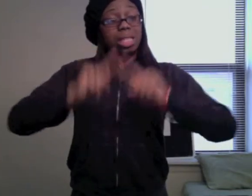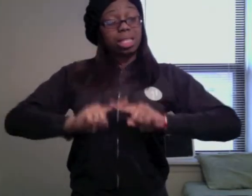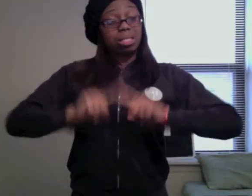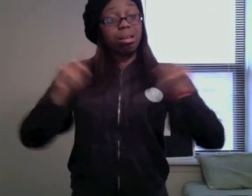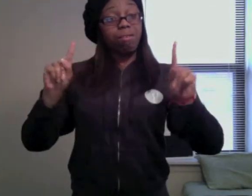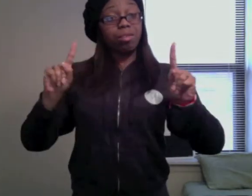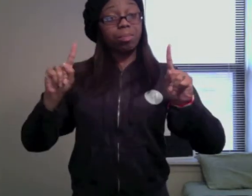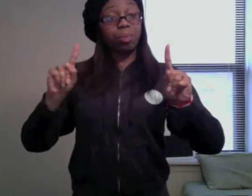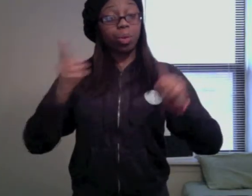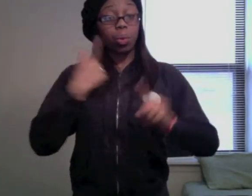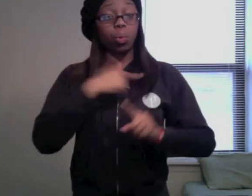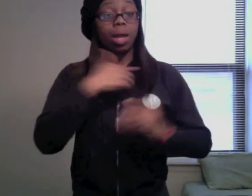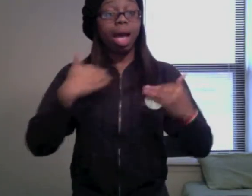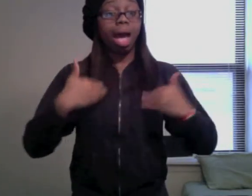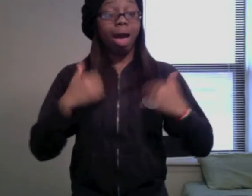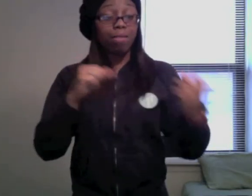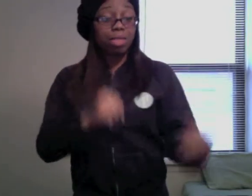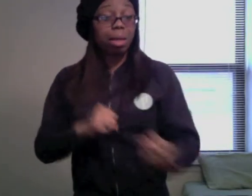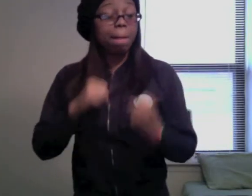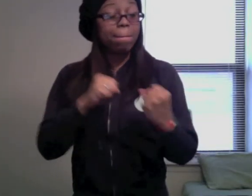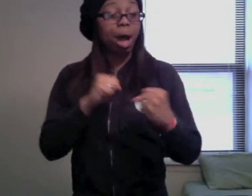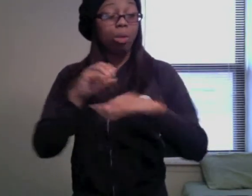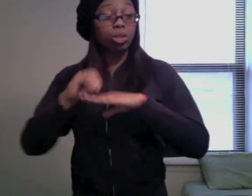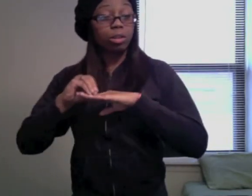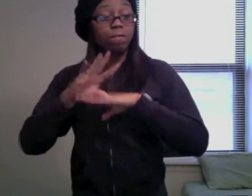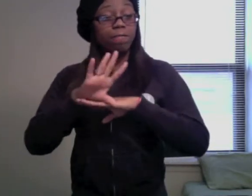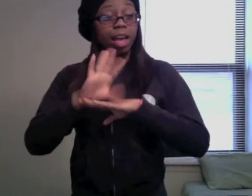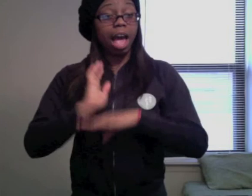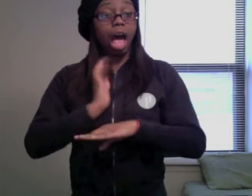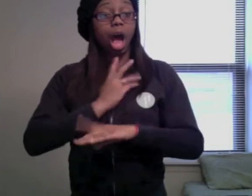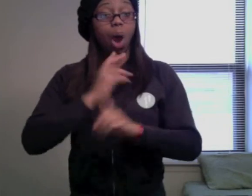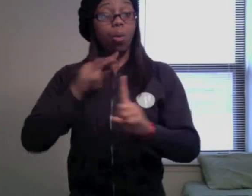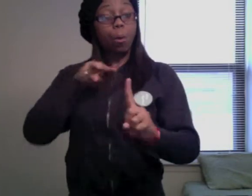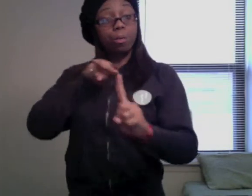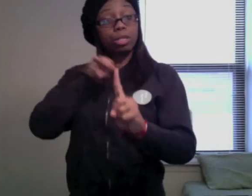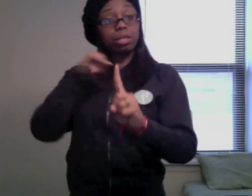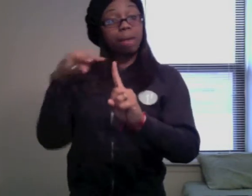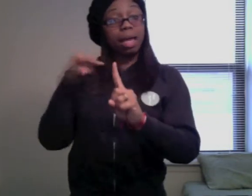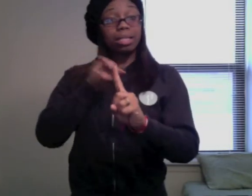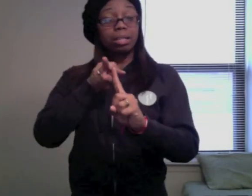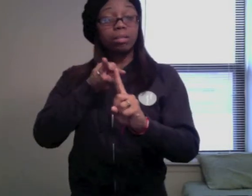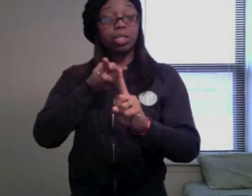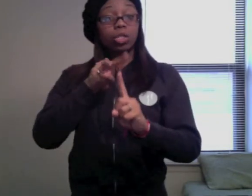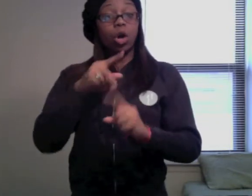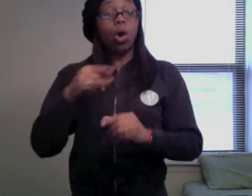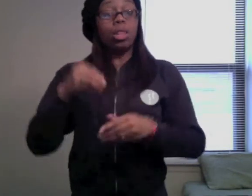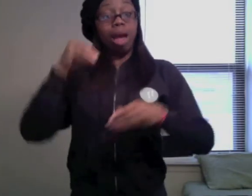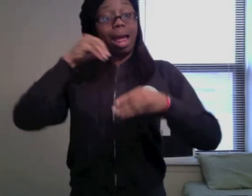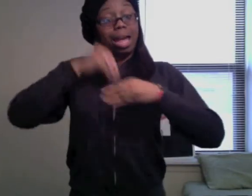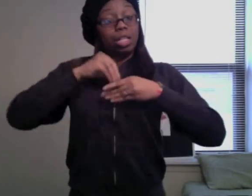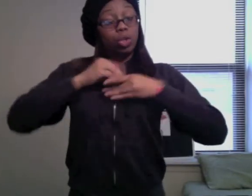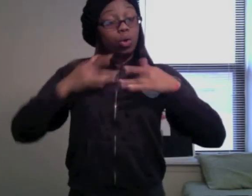have the power to affect our own perspective and therefore our internal experience of external